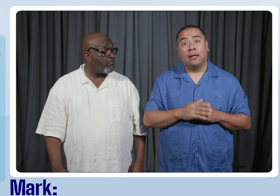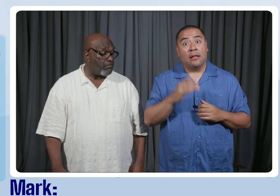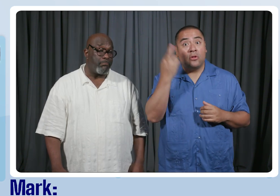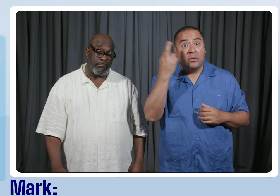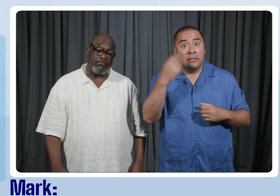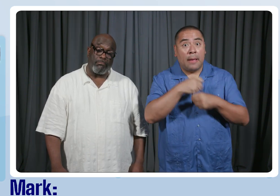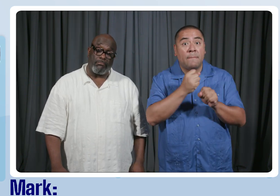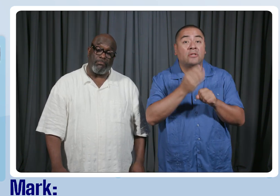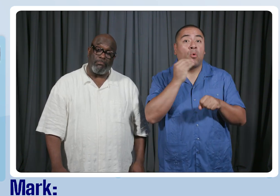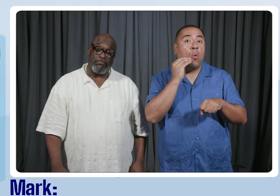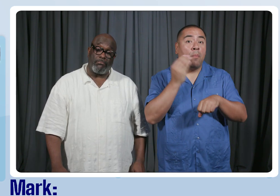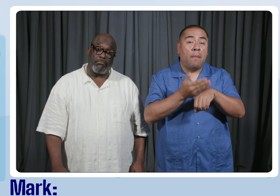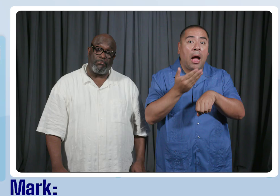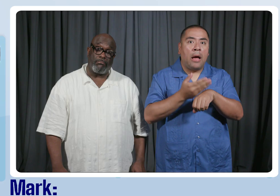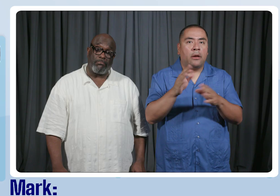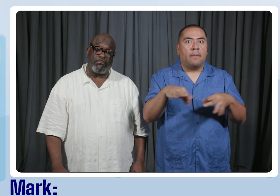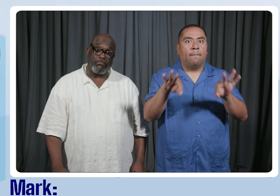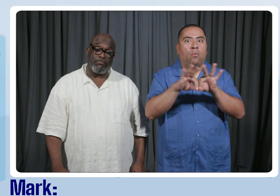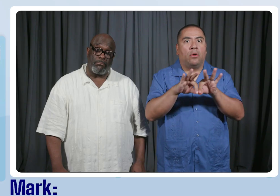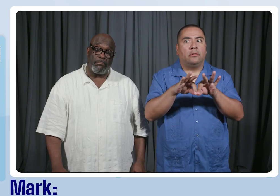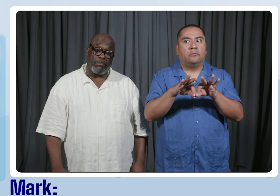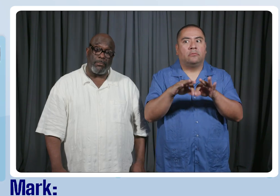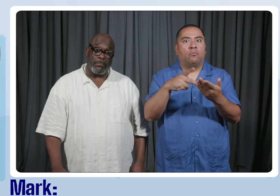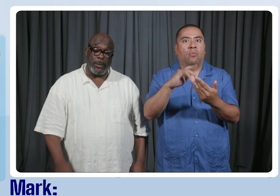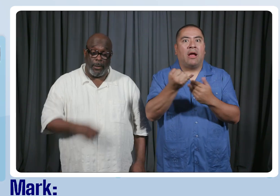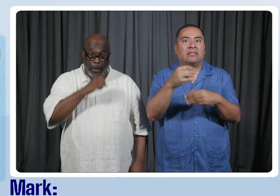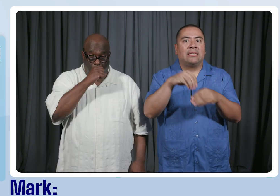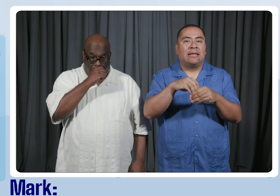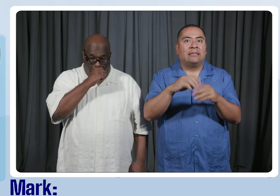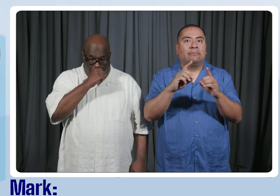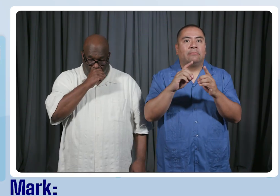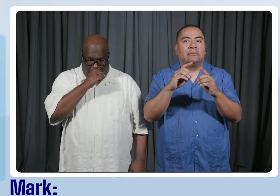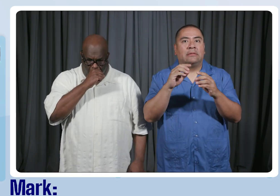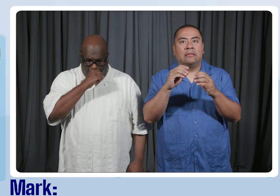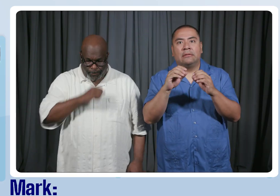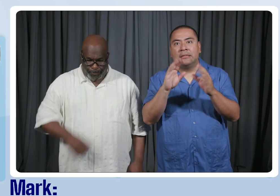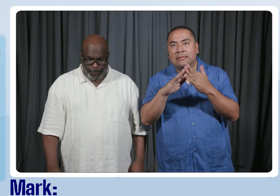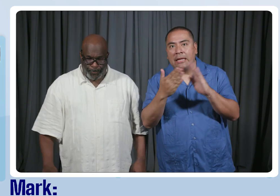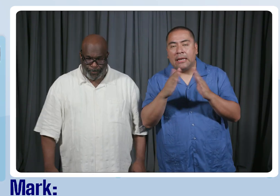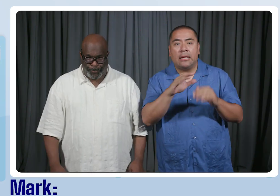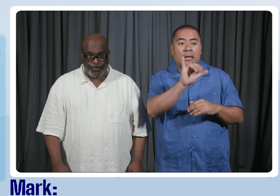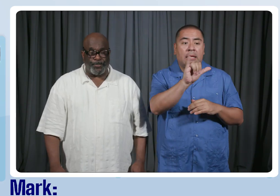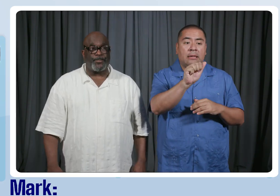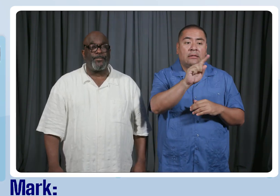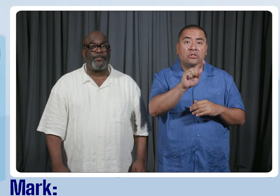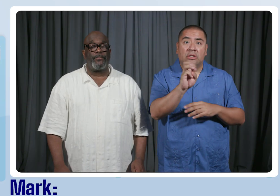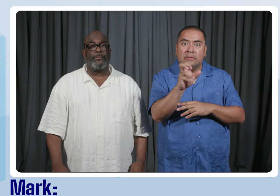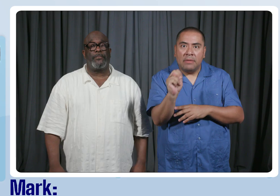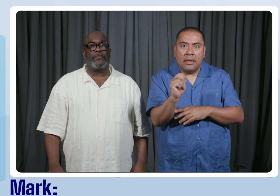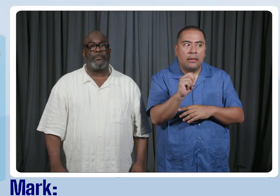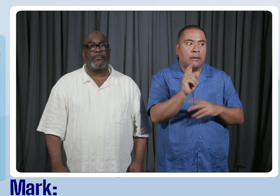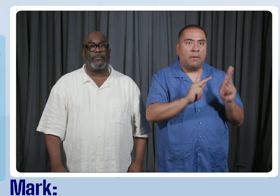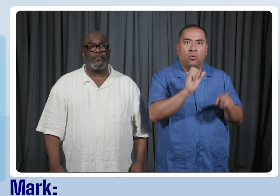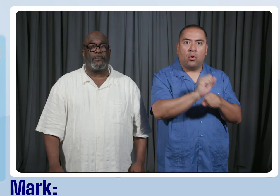I think, HomeMod such an important factor in our city. It's why Yazmeen and the people that work on our projects so proud of what